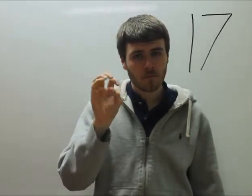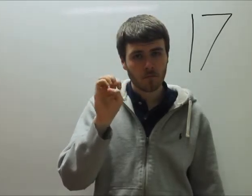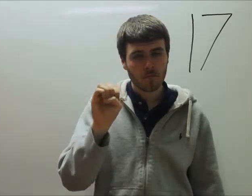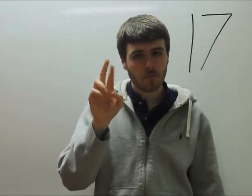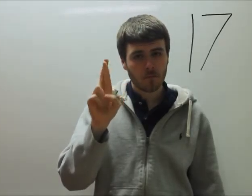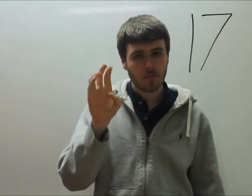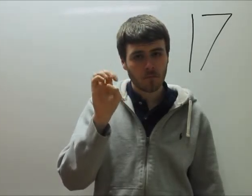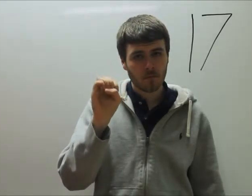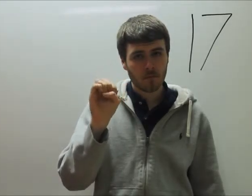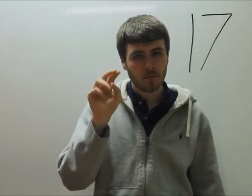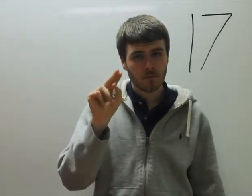difference